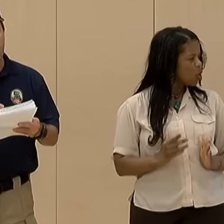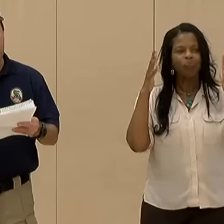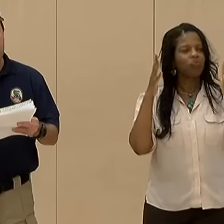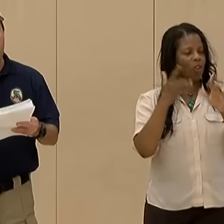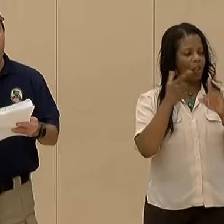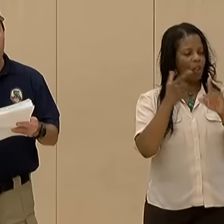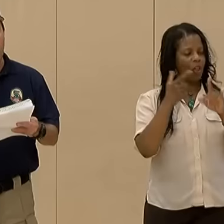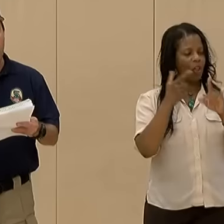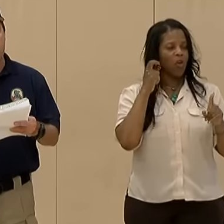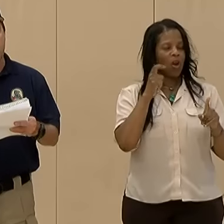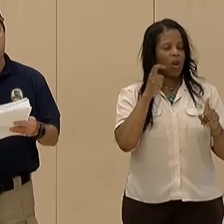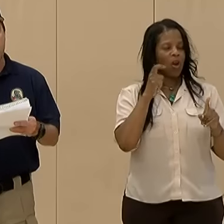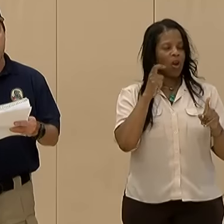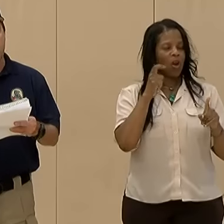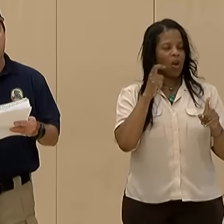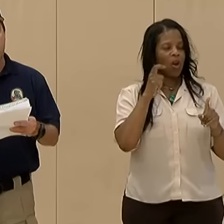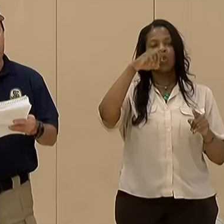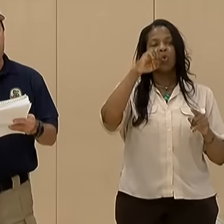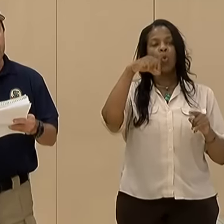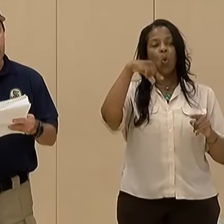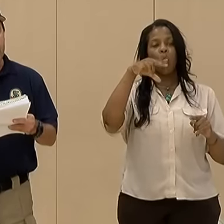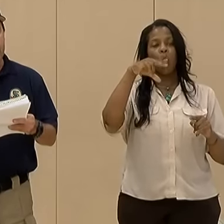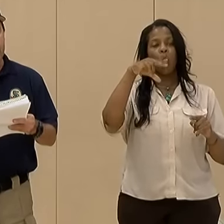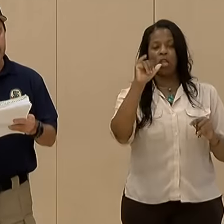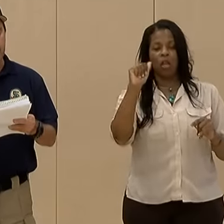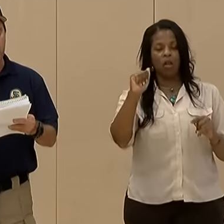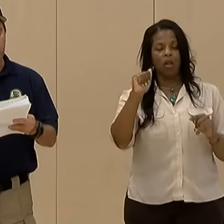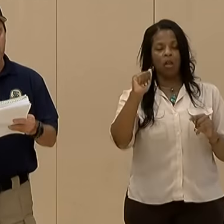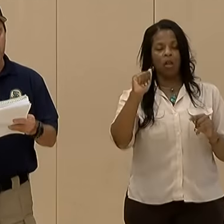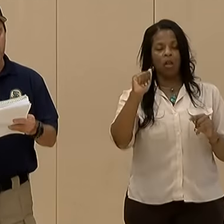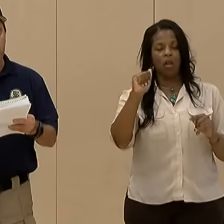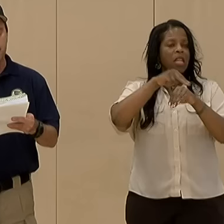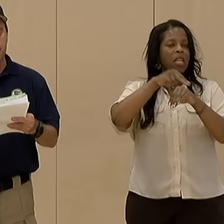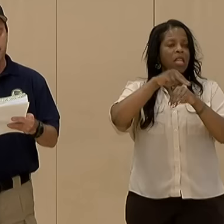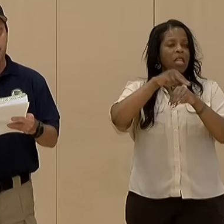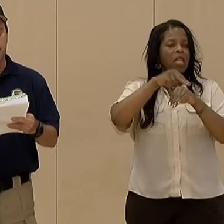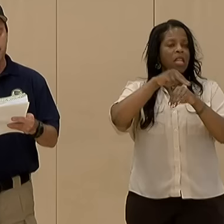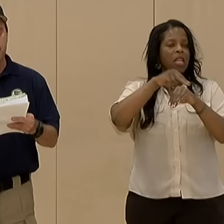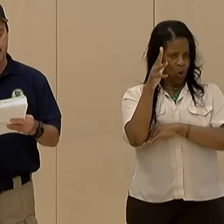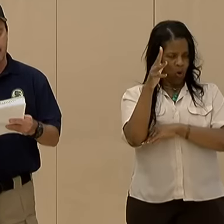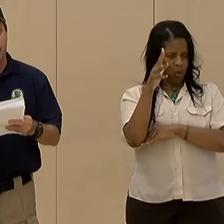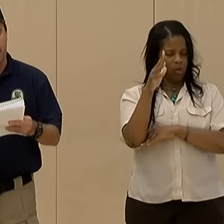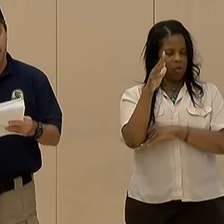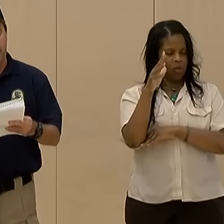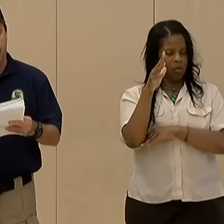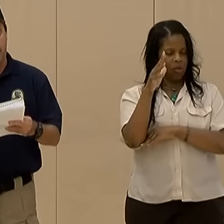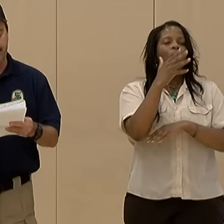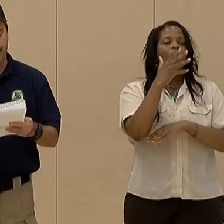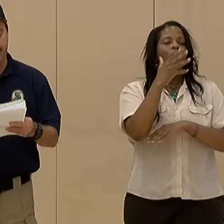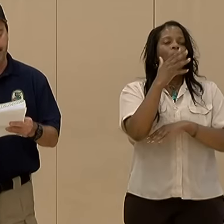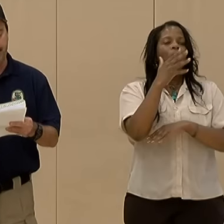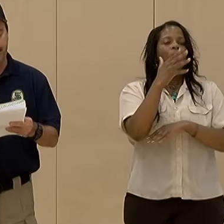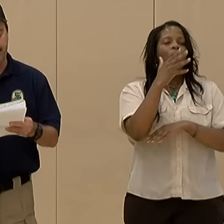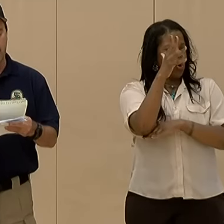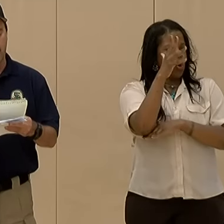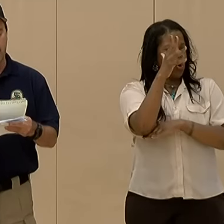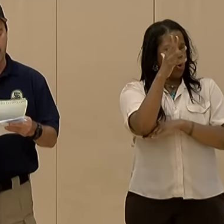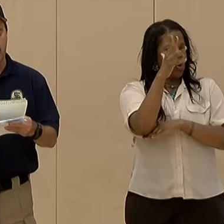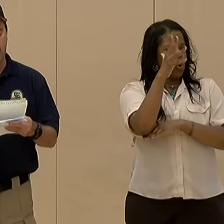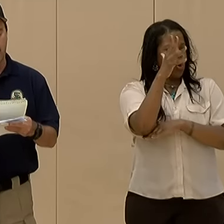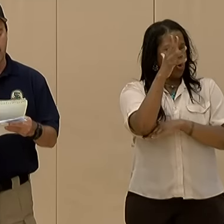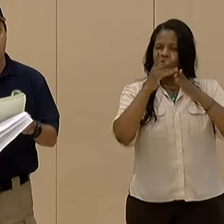From the Sequoia National Forest, we have Kevin Elliott, who is the Forest Supervisor.